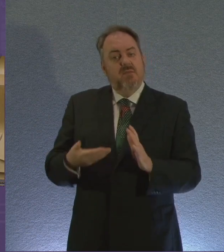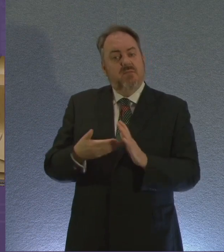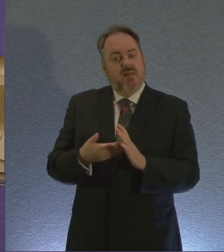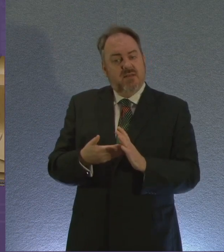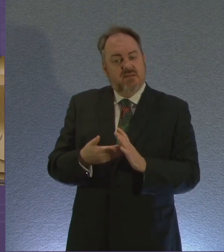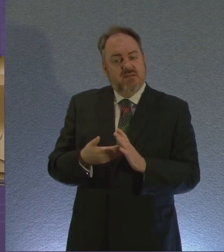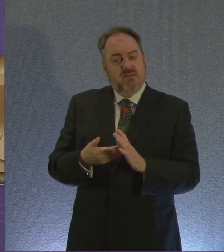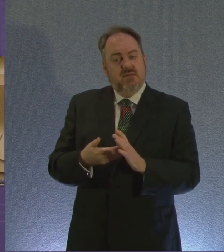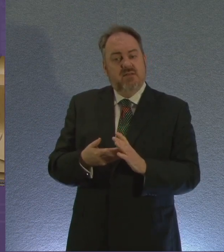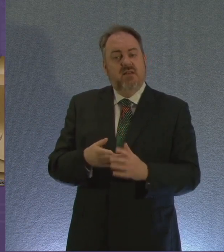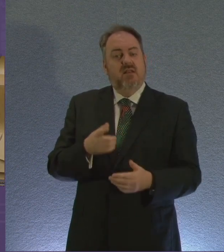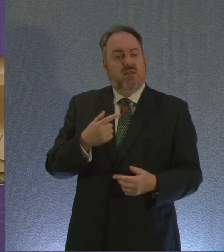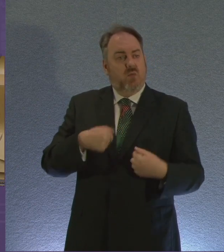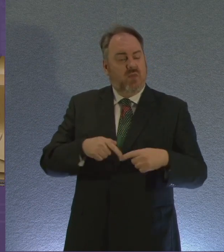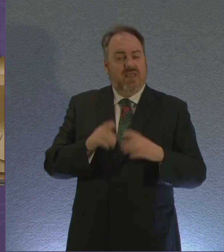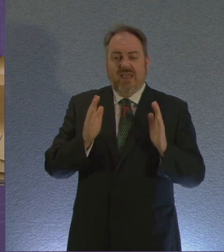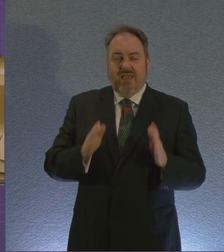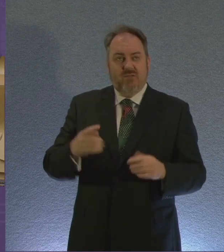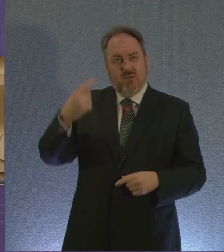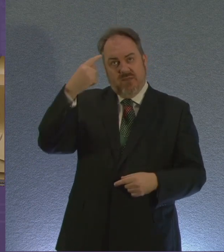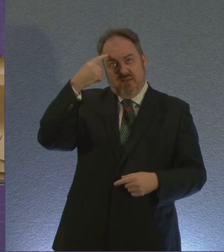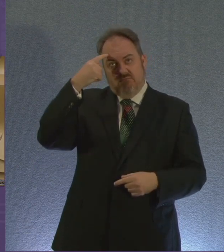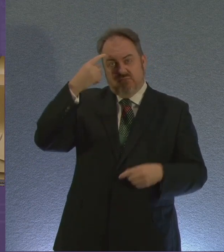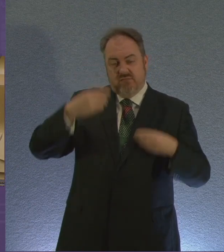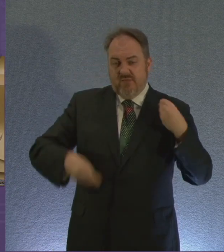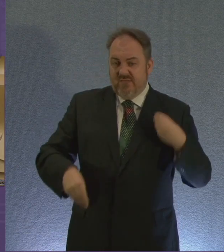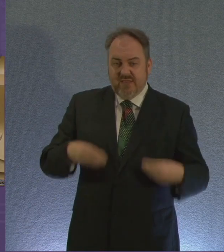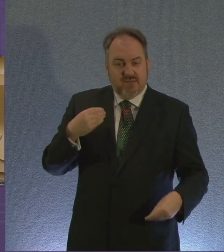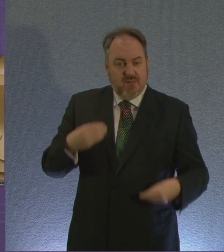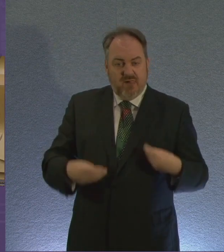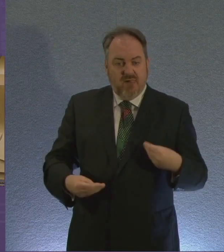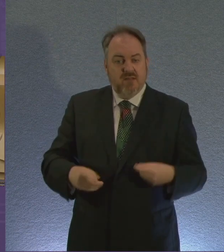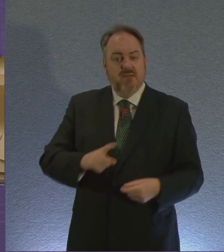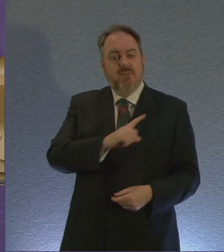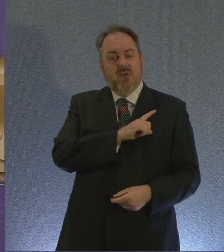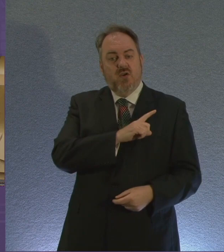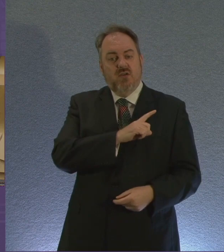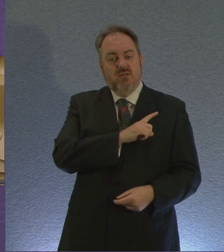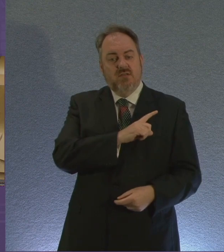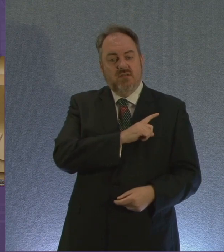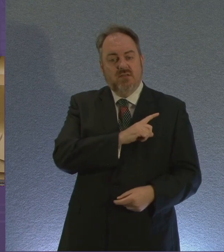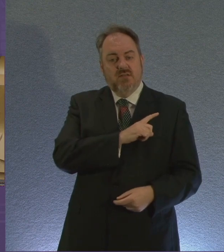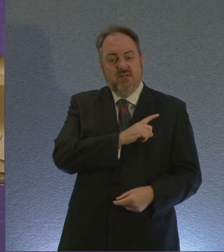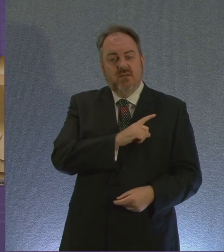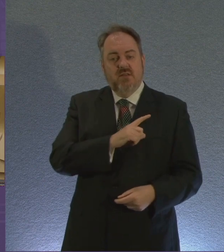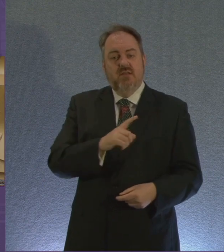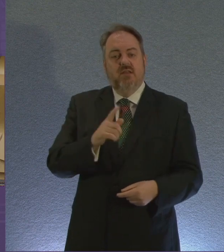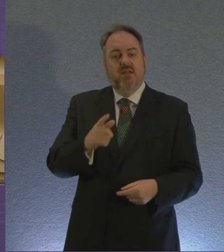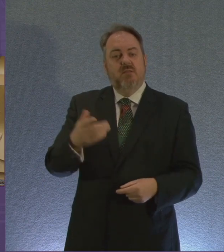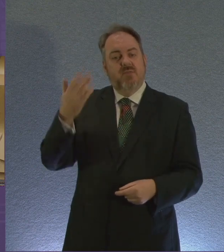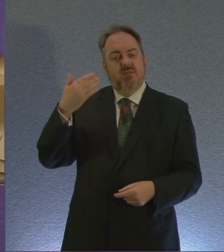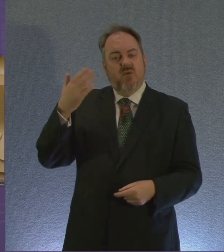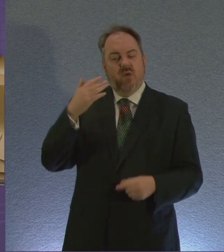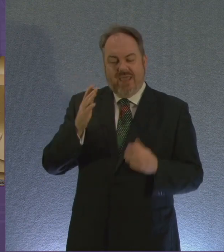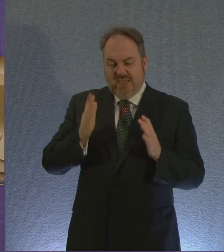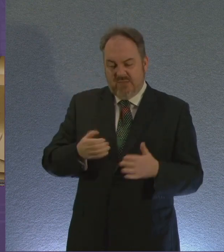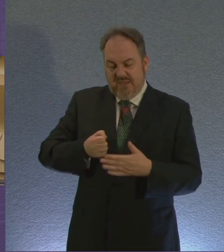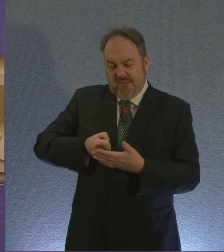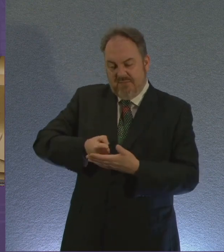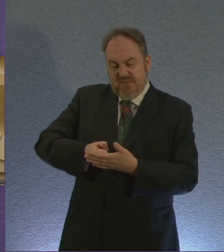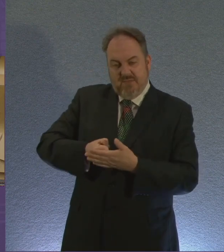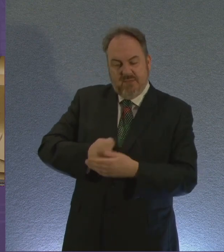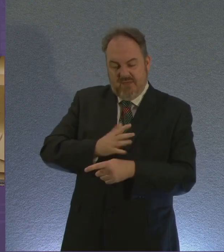the art of the possible in this. So, for example, we have not called for a change to the 5-week wait because that is so hardwired